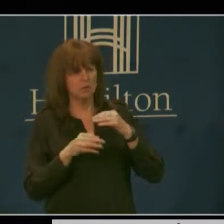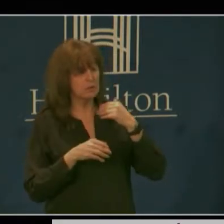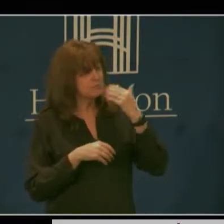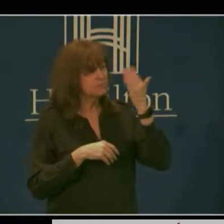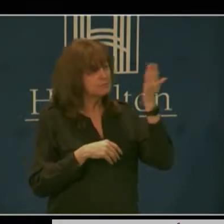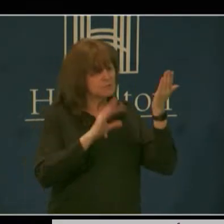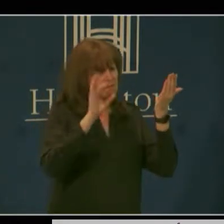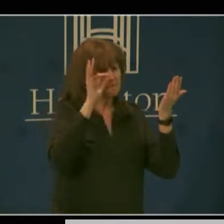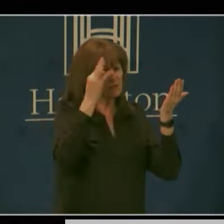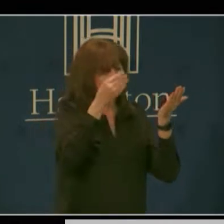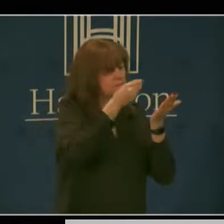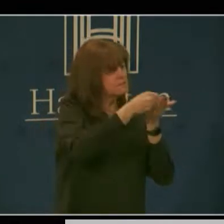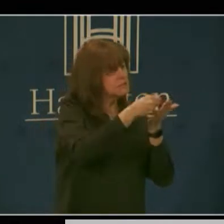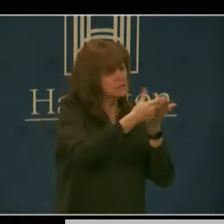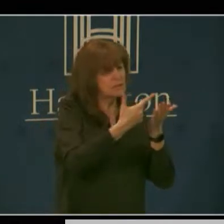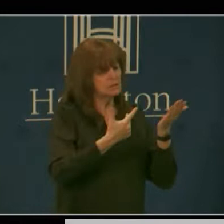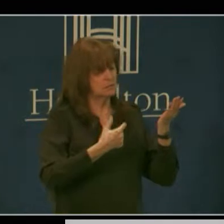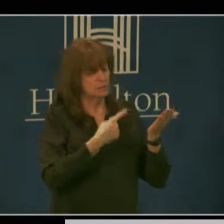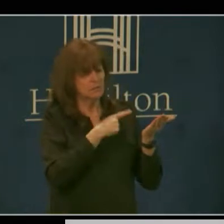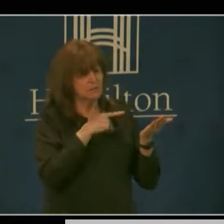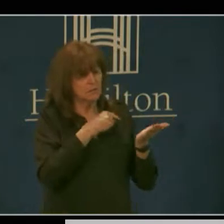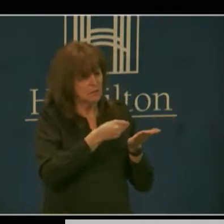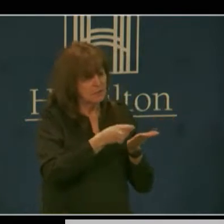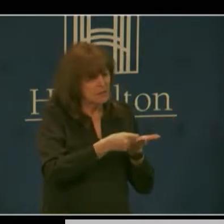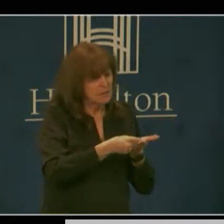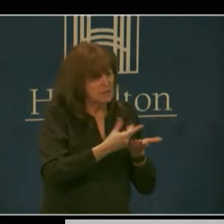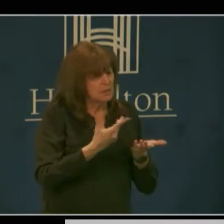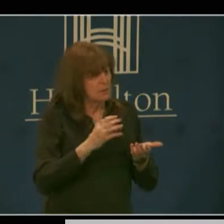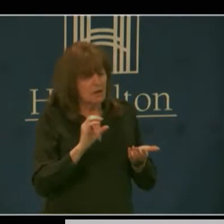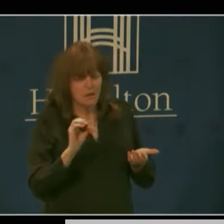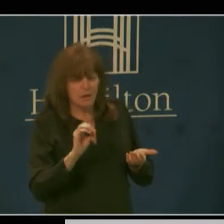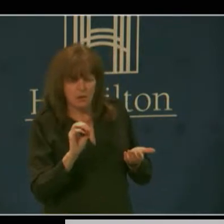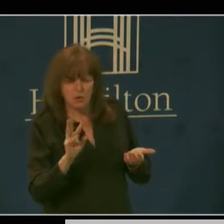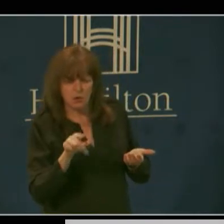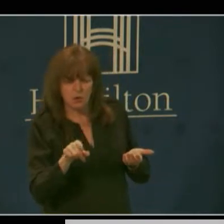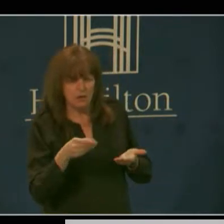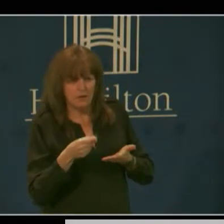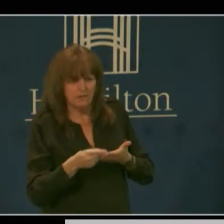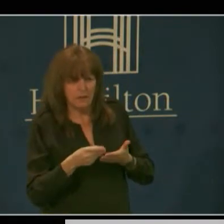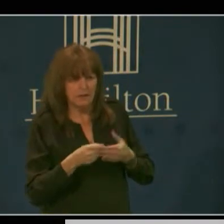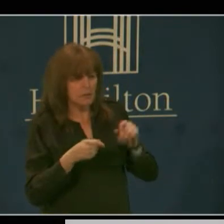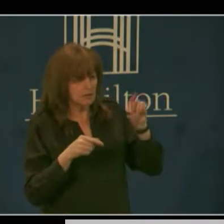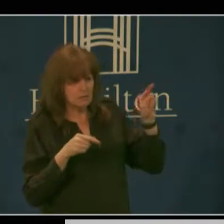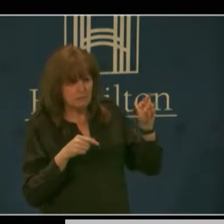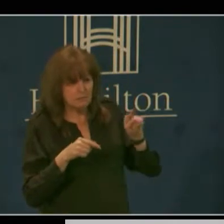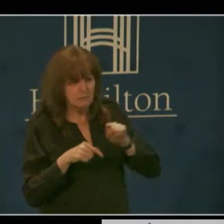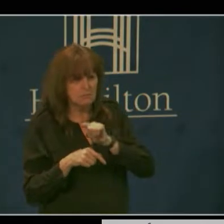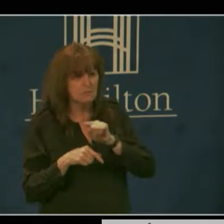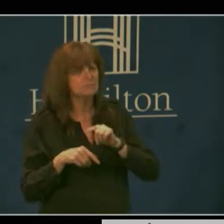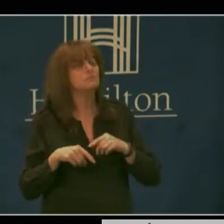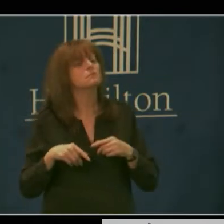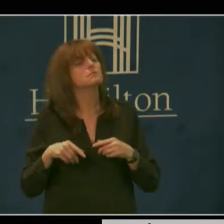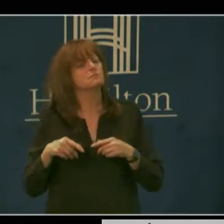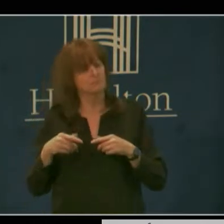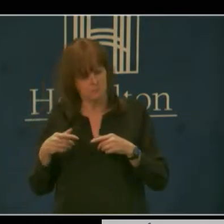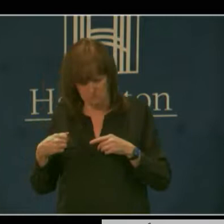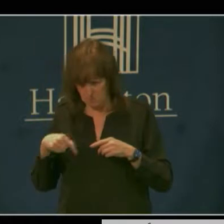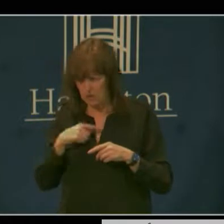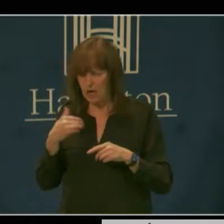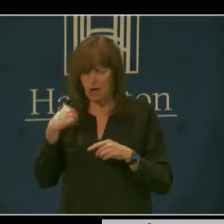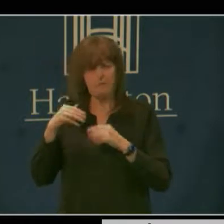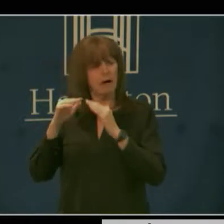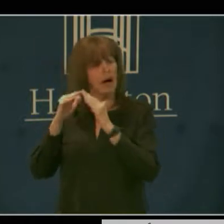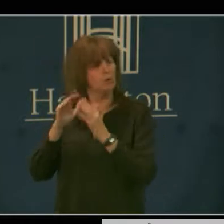there. In addition, we're working with social housing providers, which offer housing to some of our most